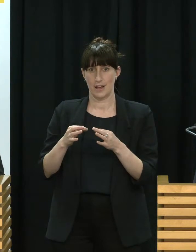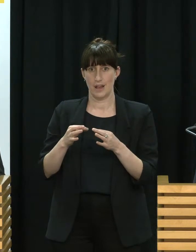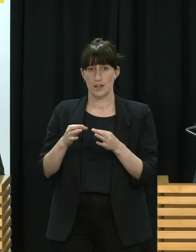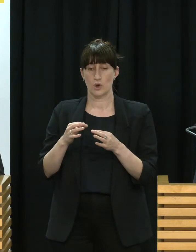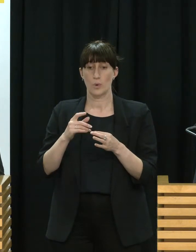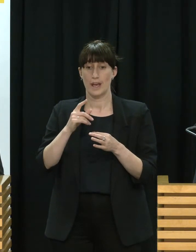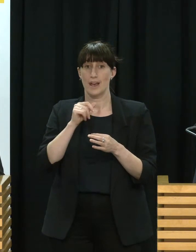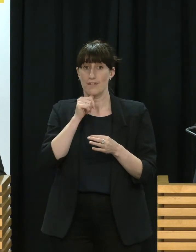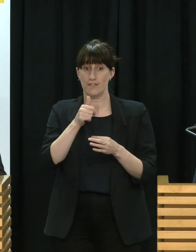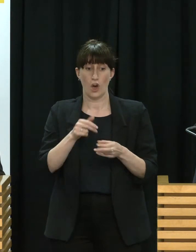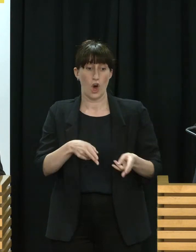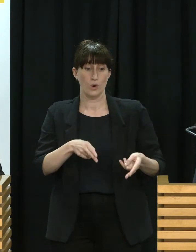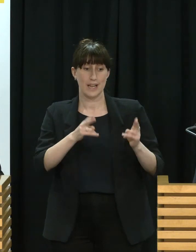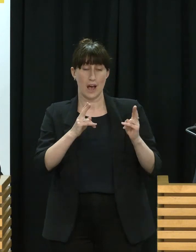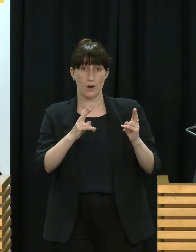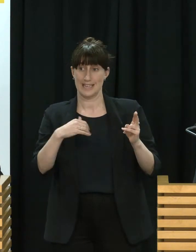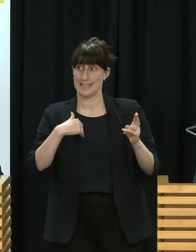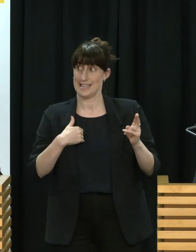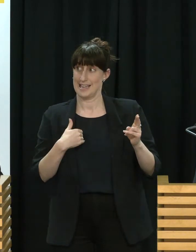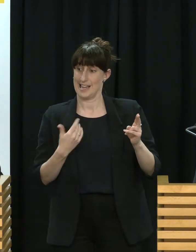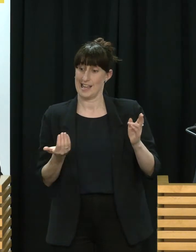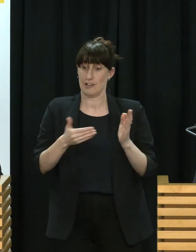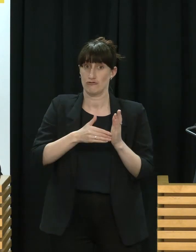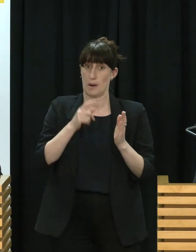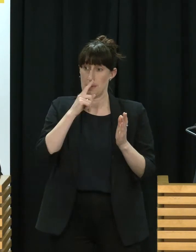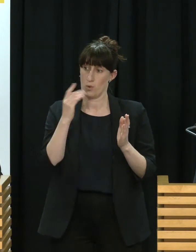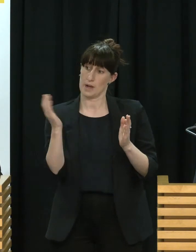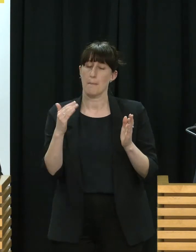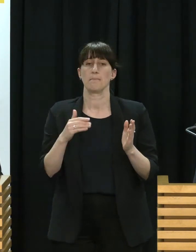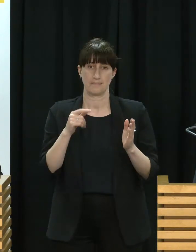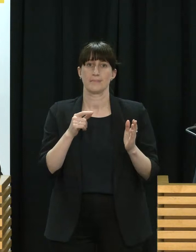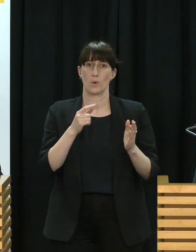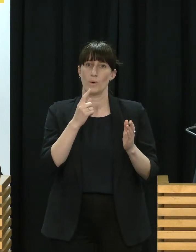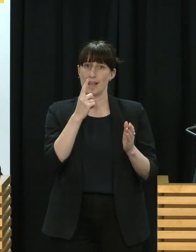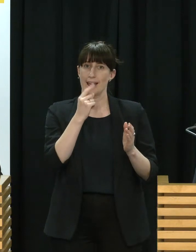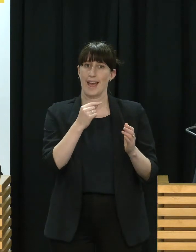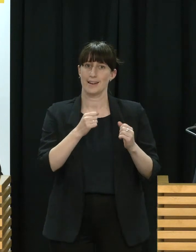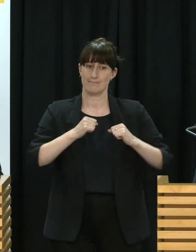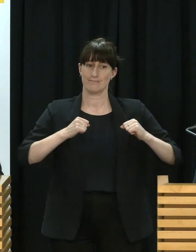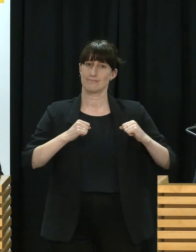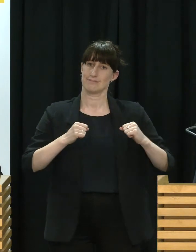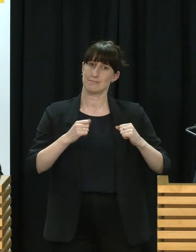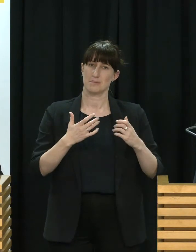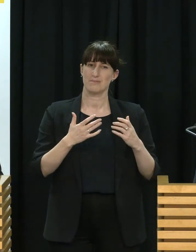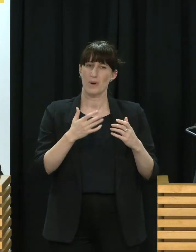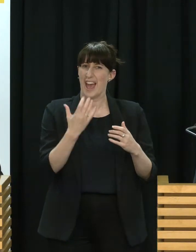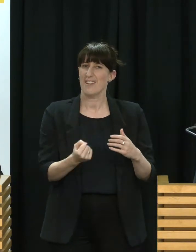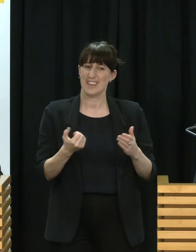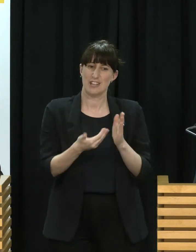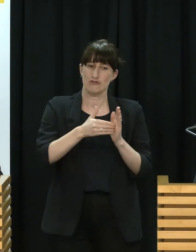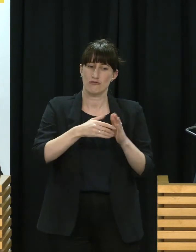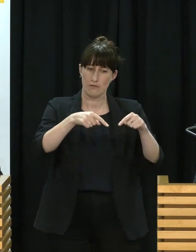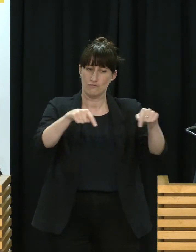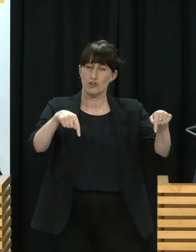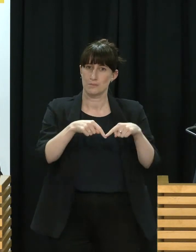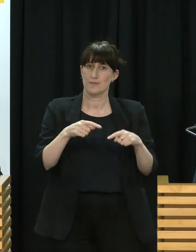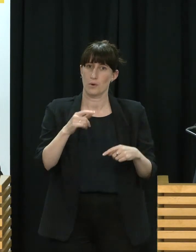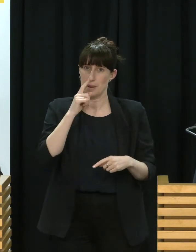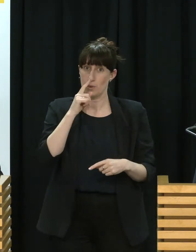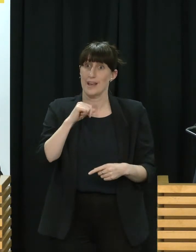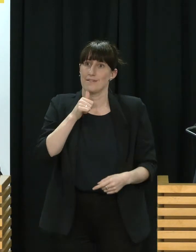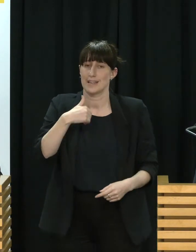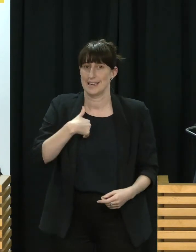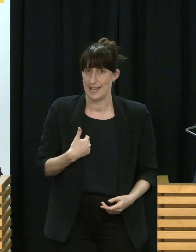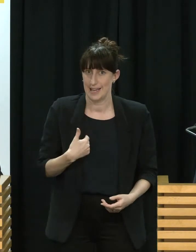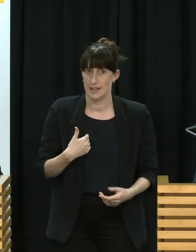facilities. And so we work through all of that so that if it looks like this is still ongoing, as we